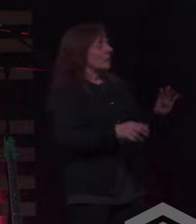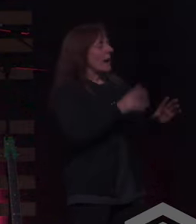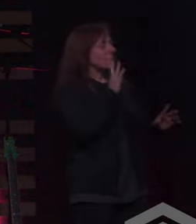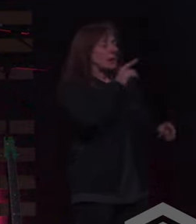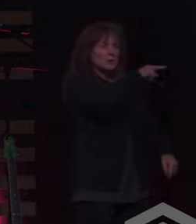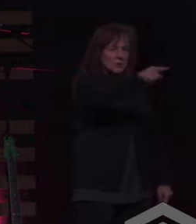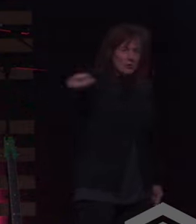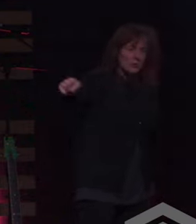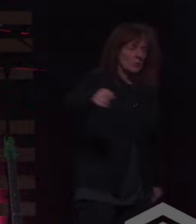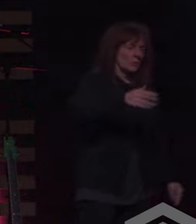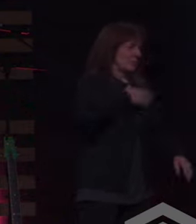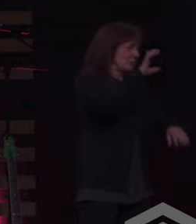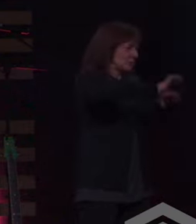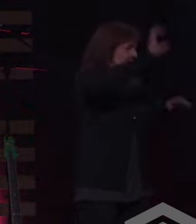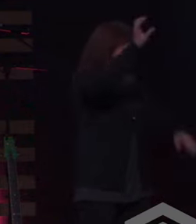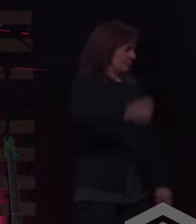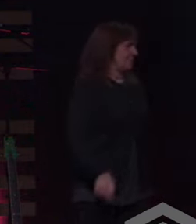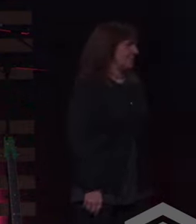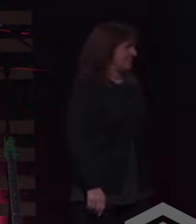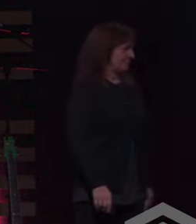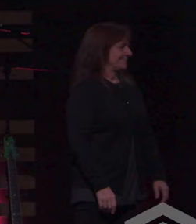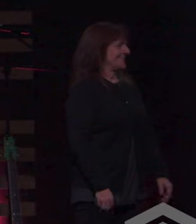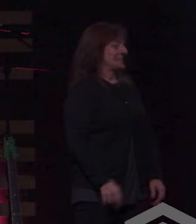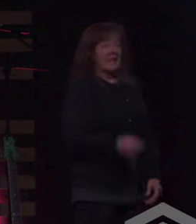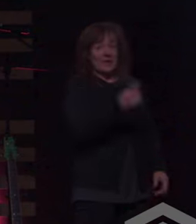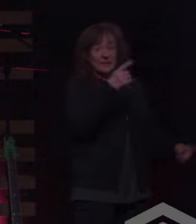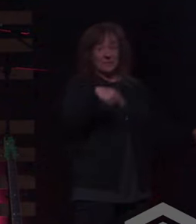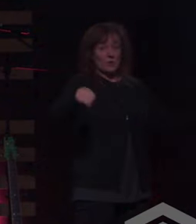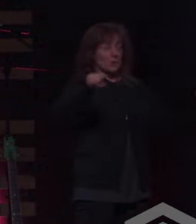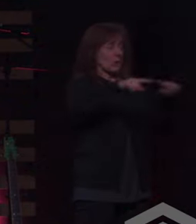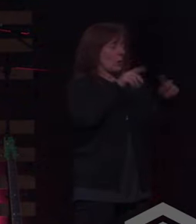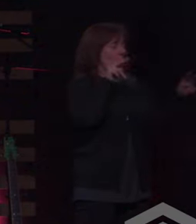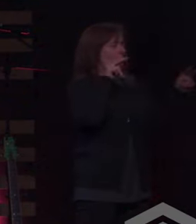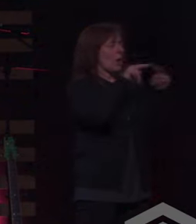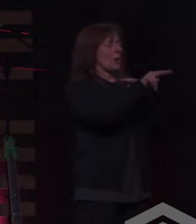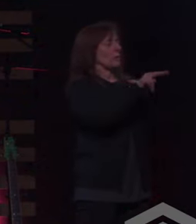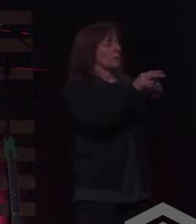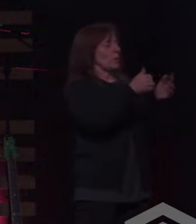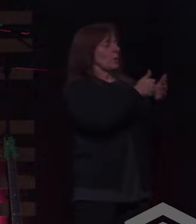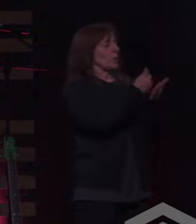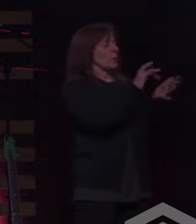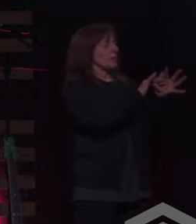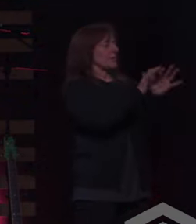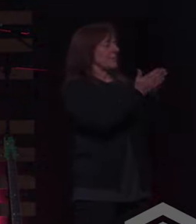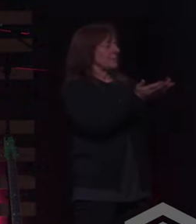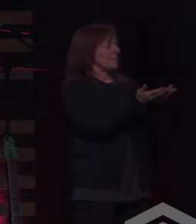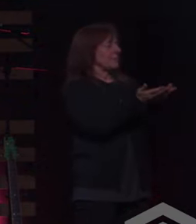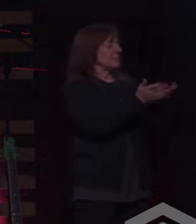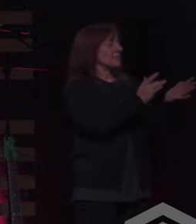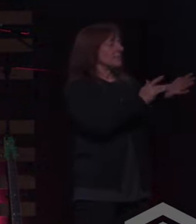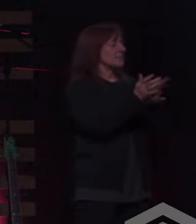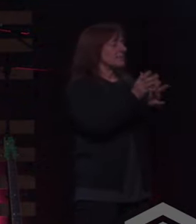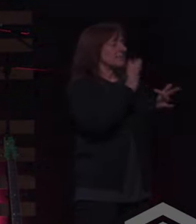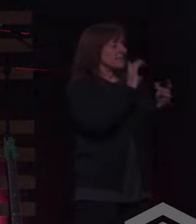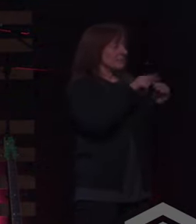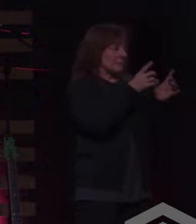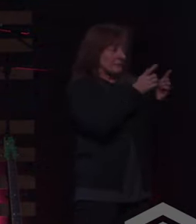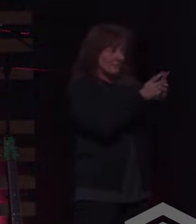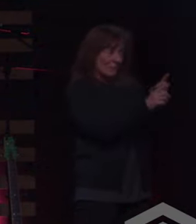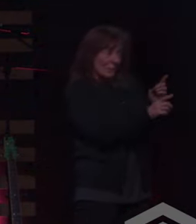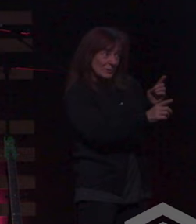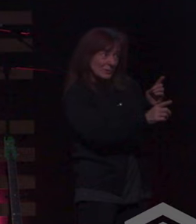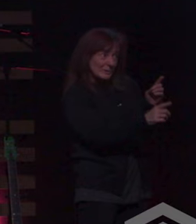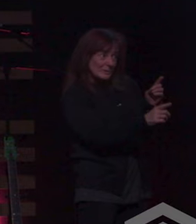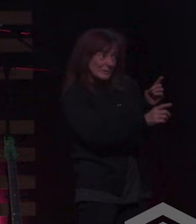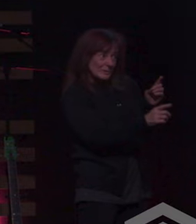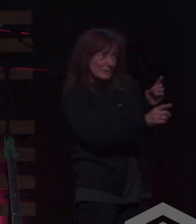to the church. You know, if you look through the New Testament about how much Jesus talked about divorce, do